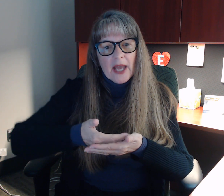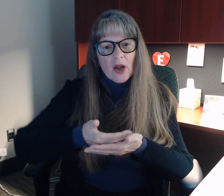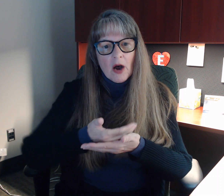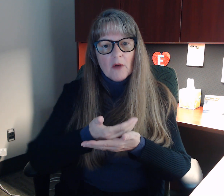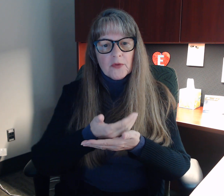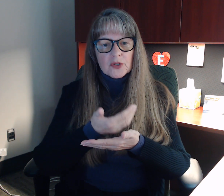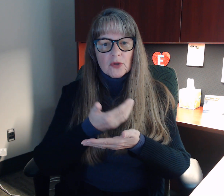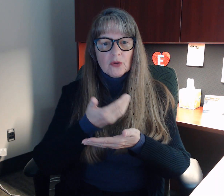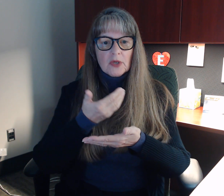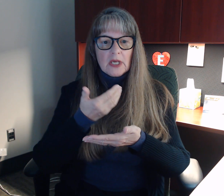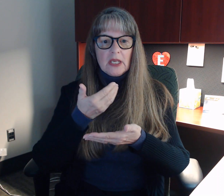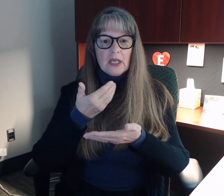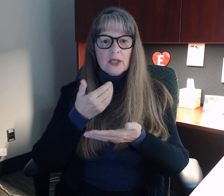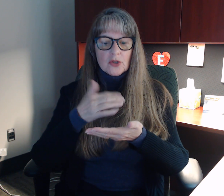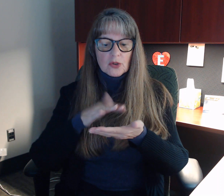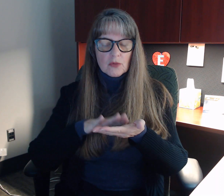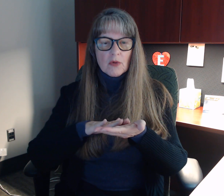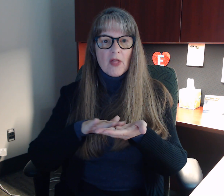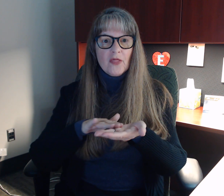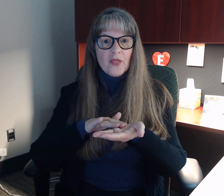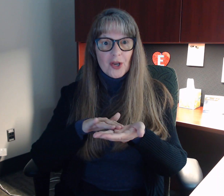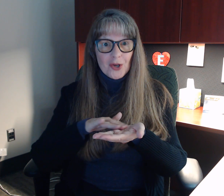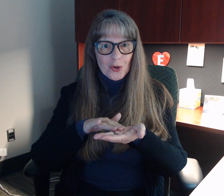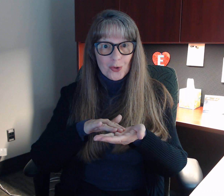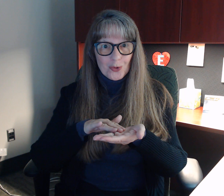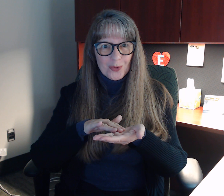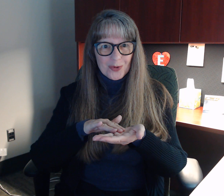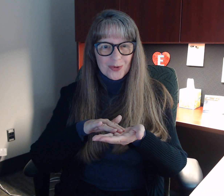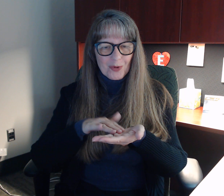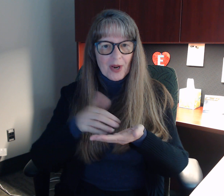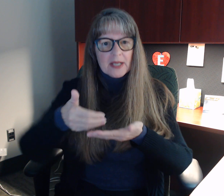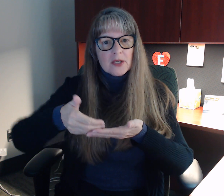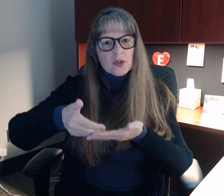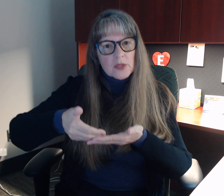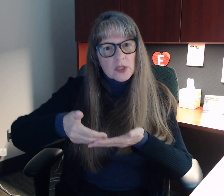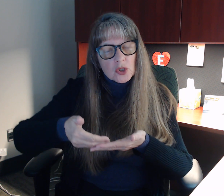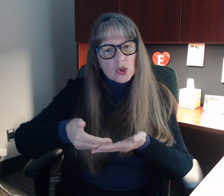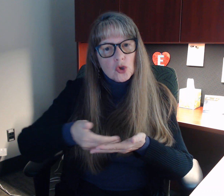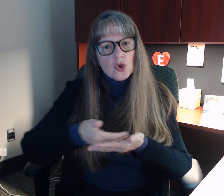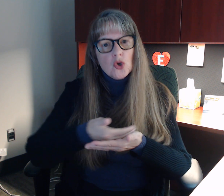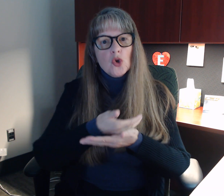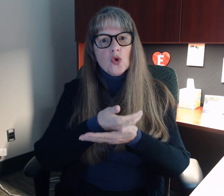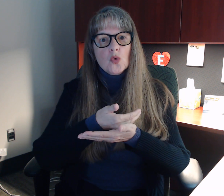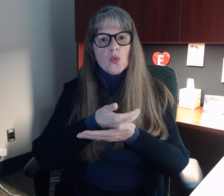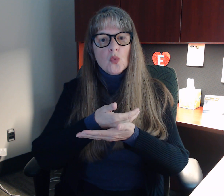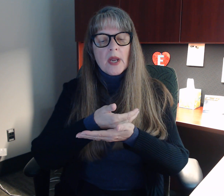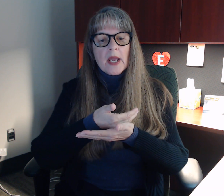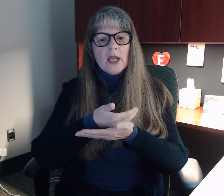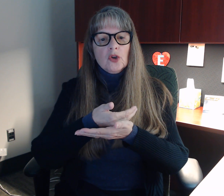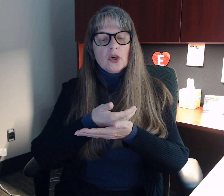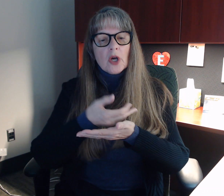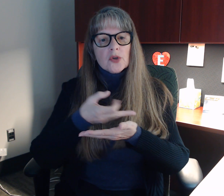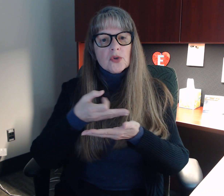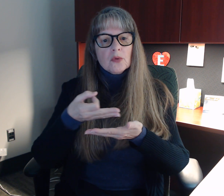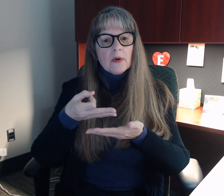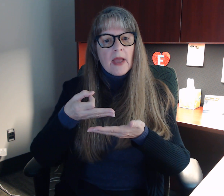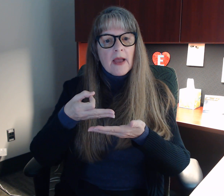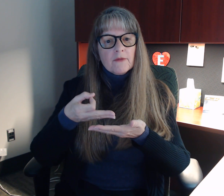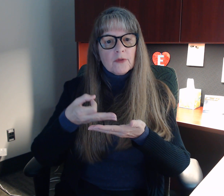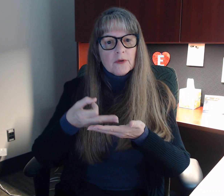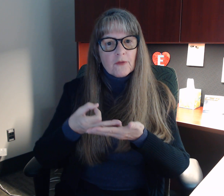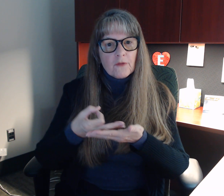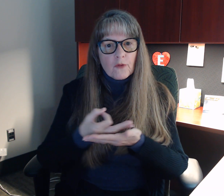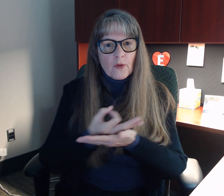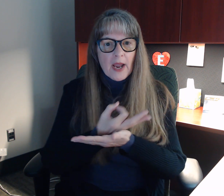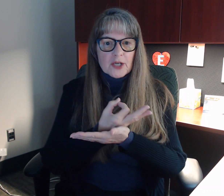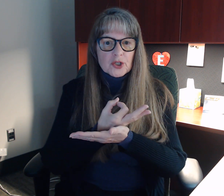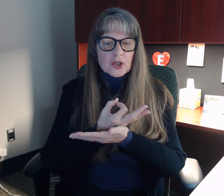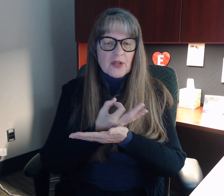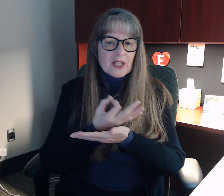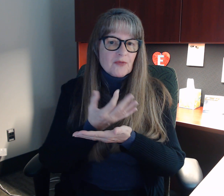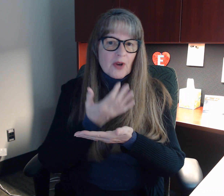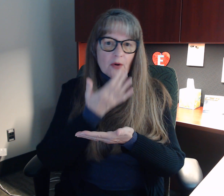off, and so you're getting into the new, right? So this is new. You can also do an F for fresh. That's very